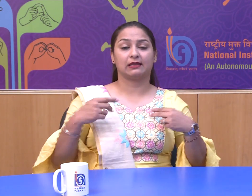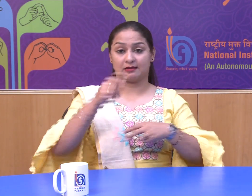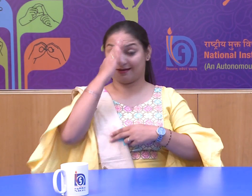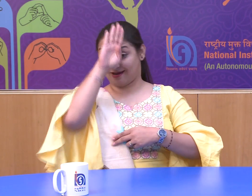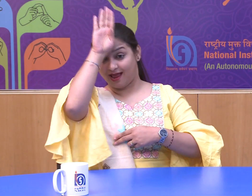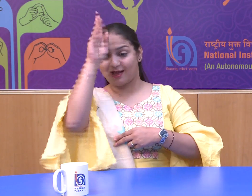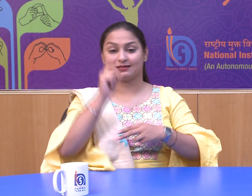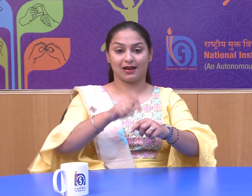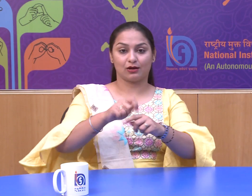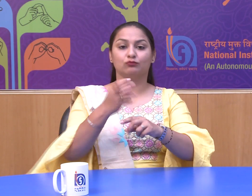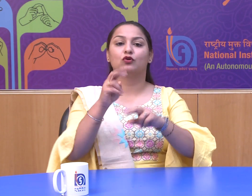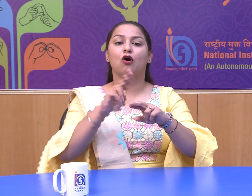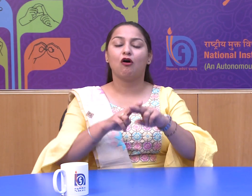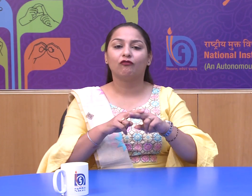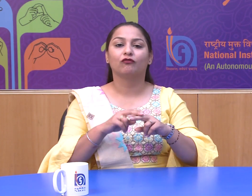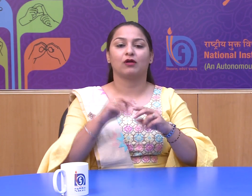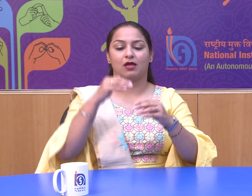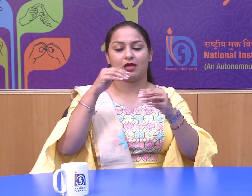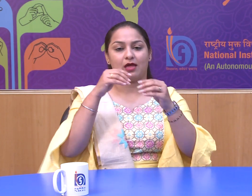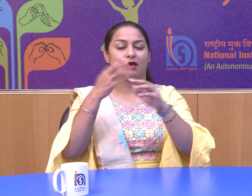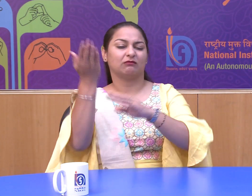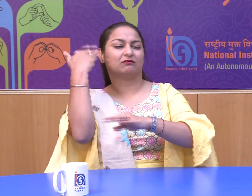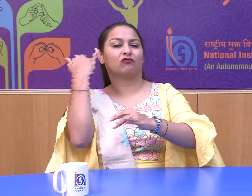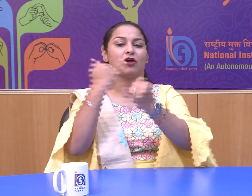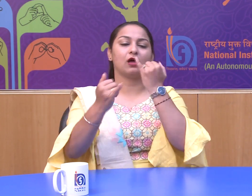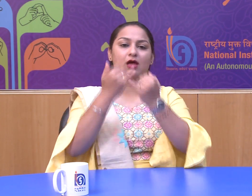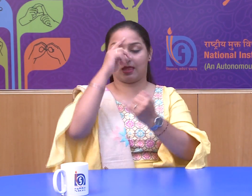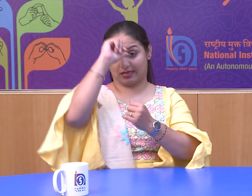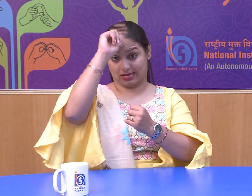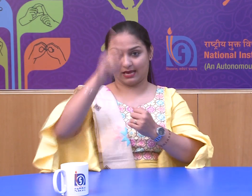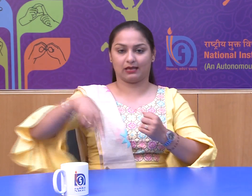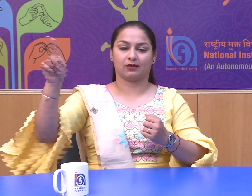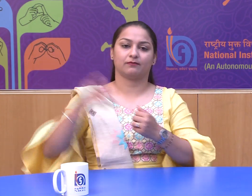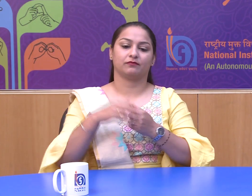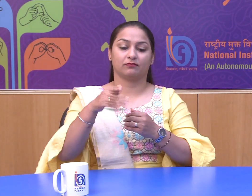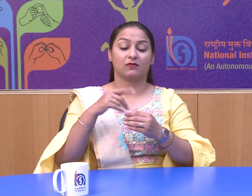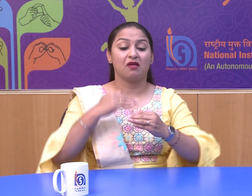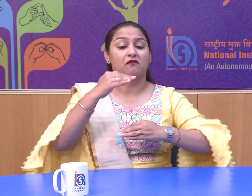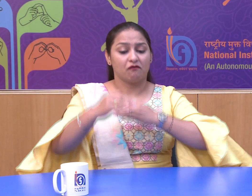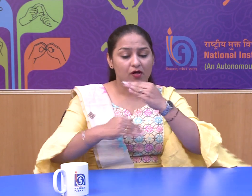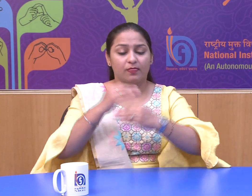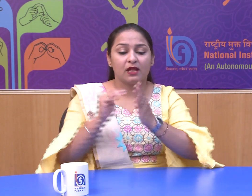Central Asian invasions led to further development of Indian art and